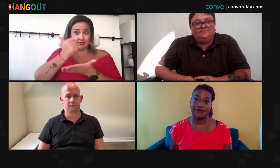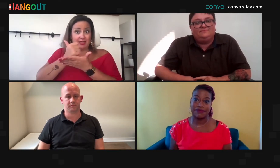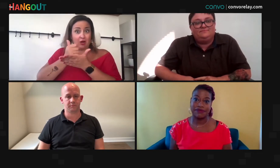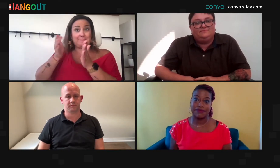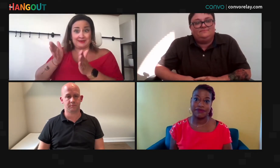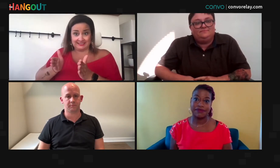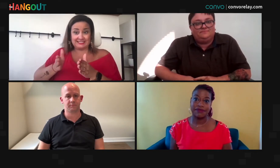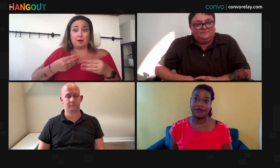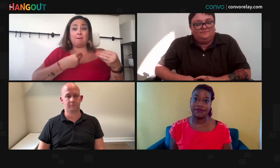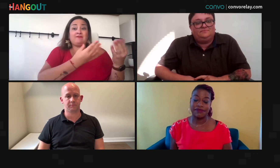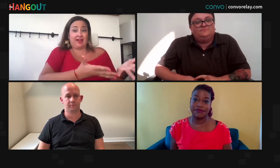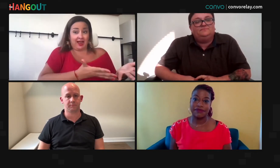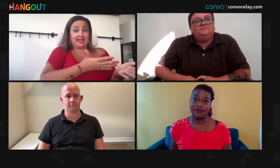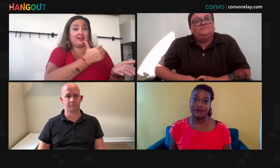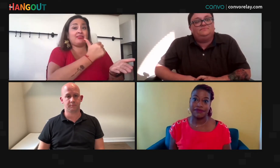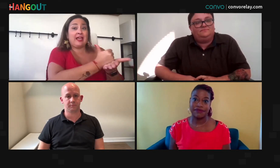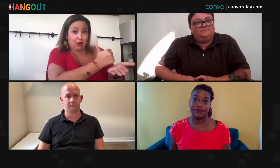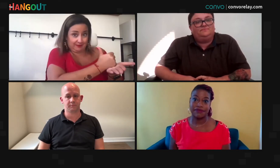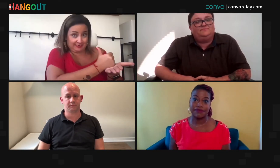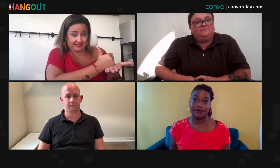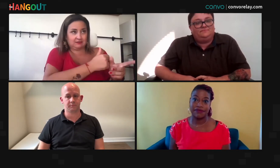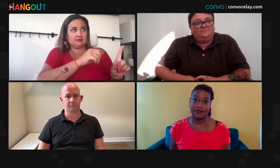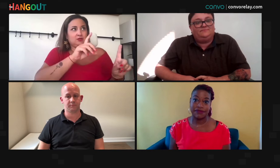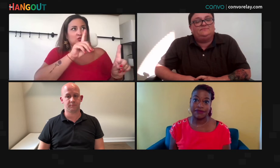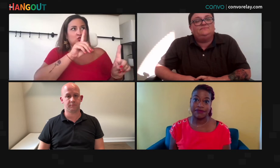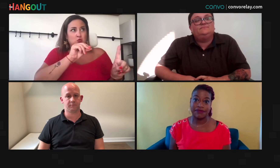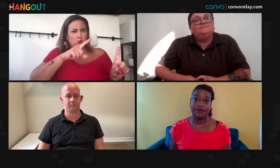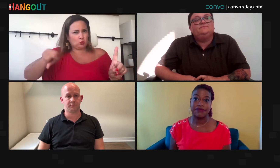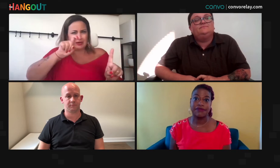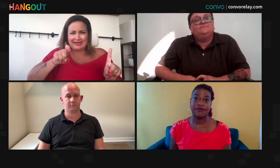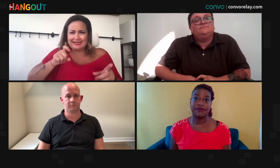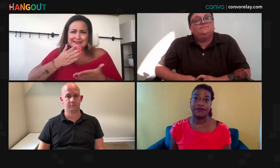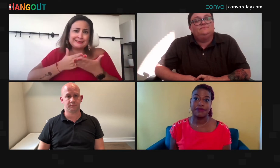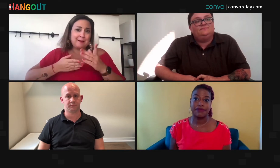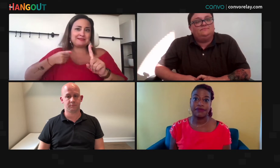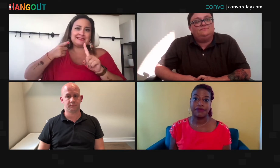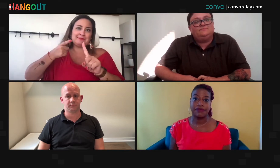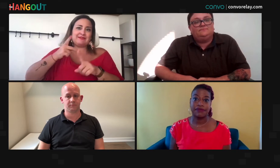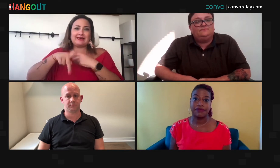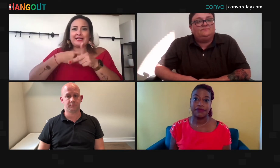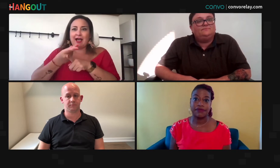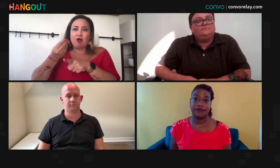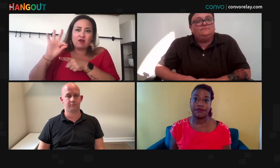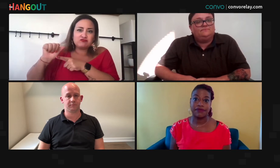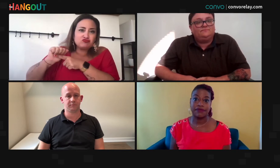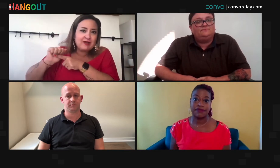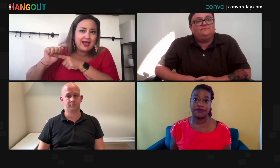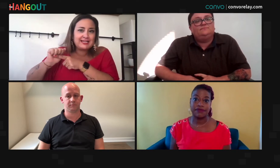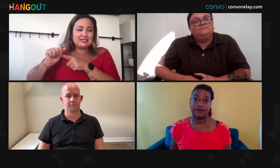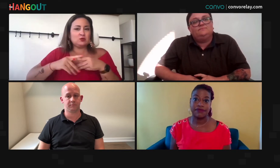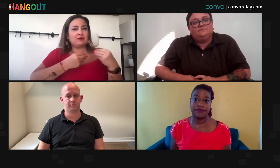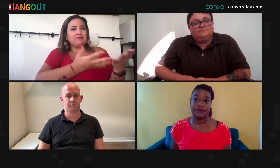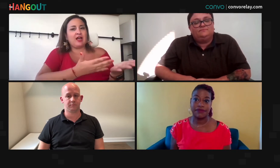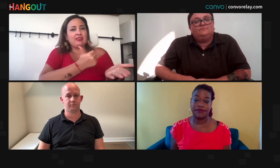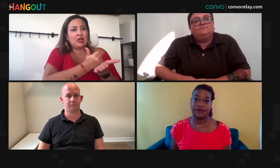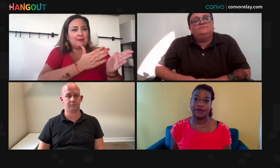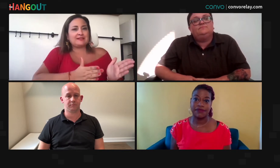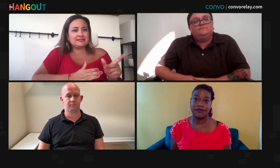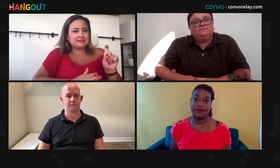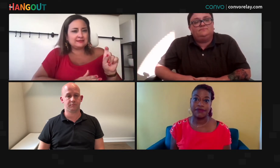audience. Are you guys as therapists providing therapy? Do you have to have some specific type of training